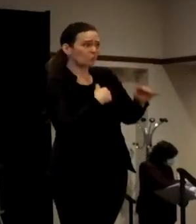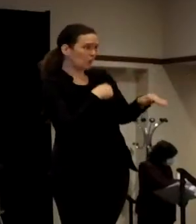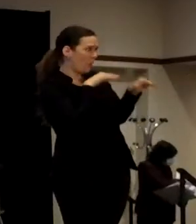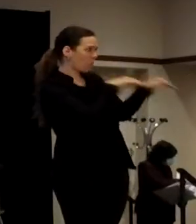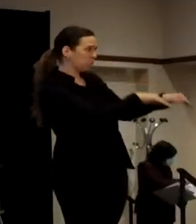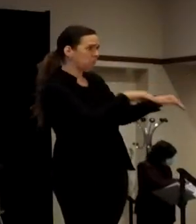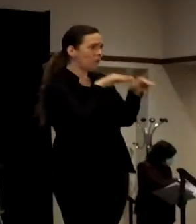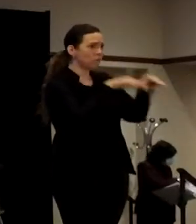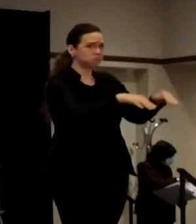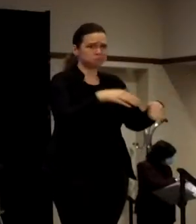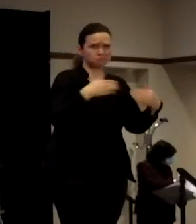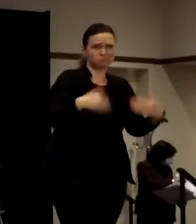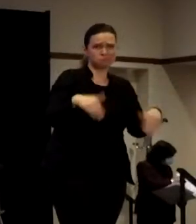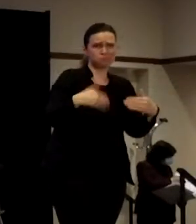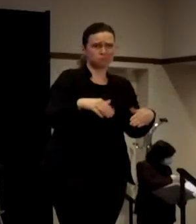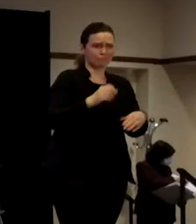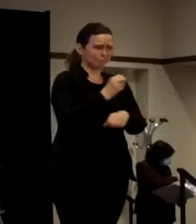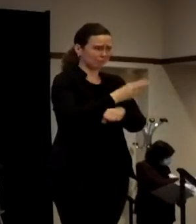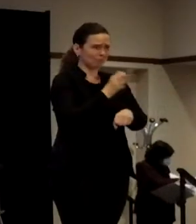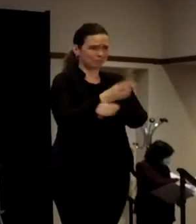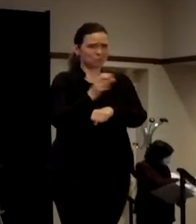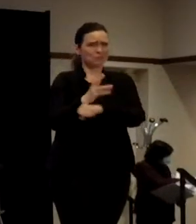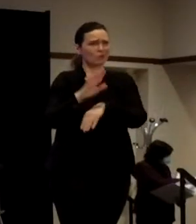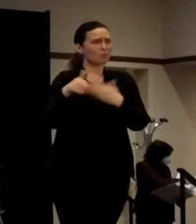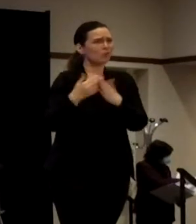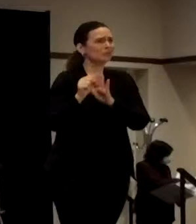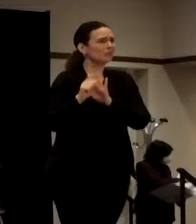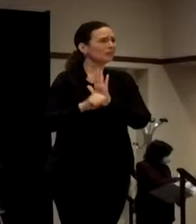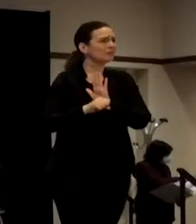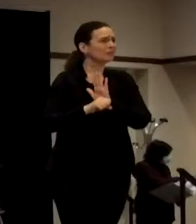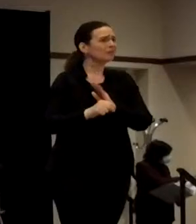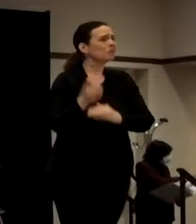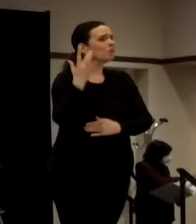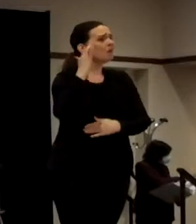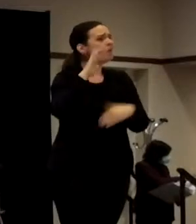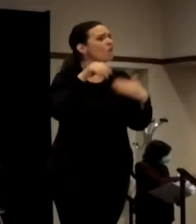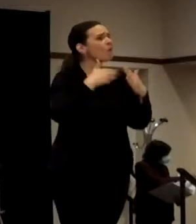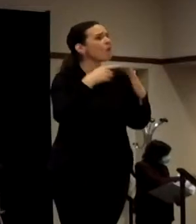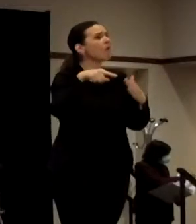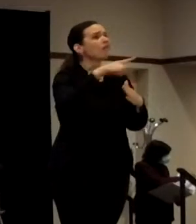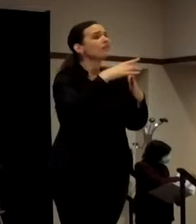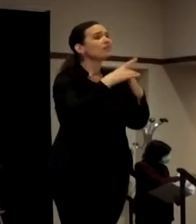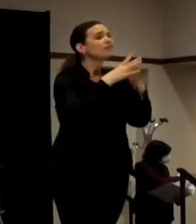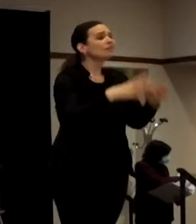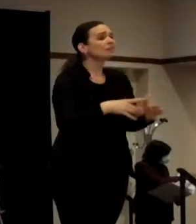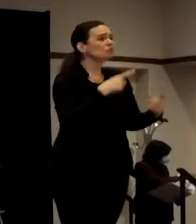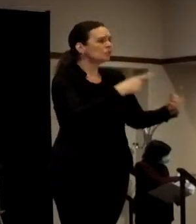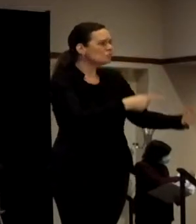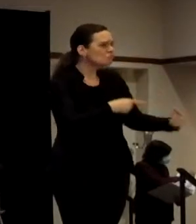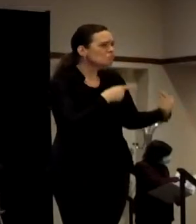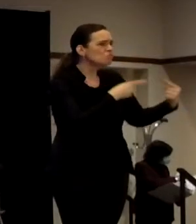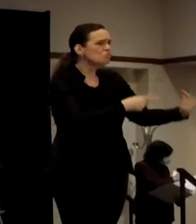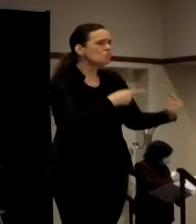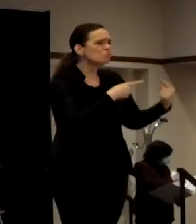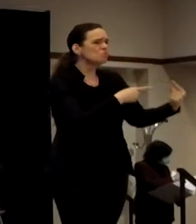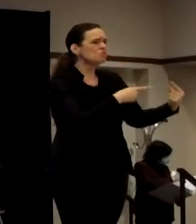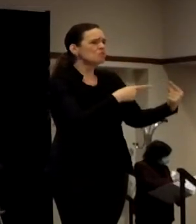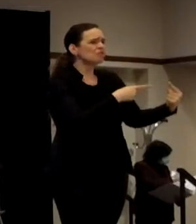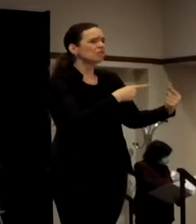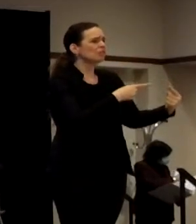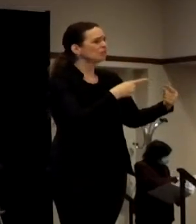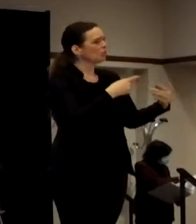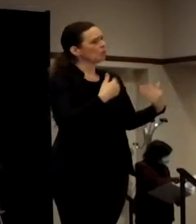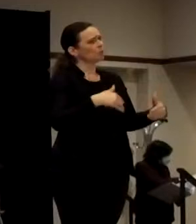because of the hard work of the community, all the leaders who have been fighting the response. So congratulations to everybody on